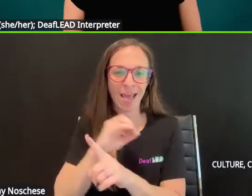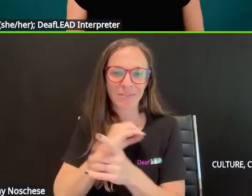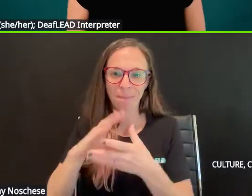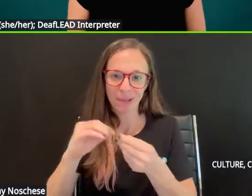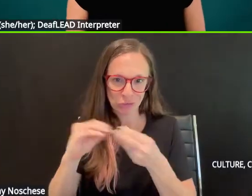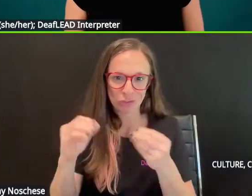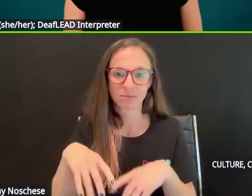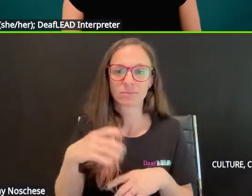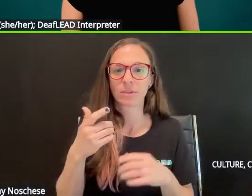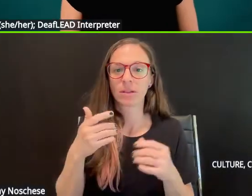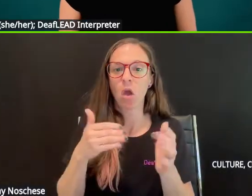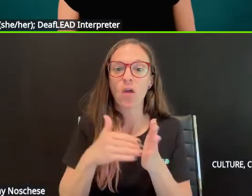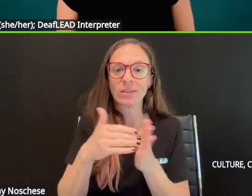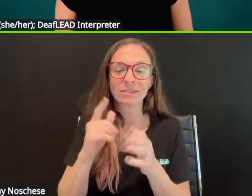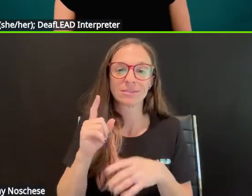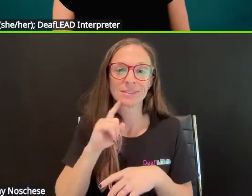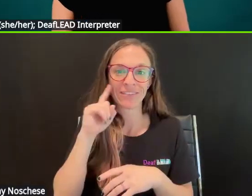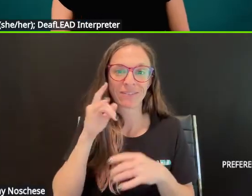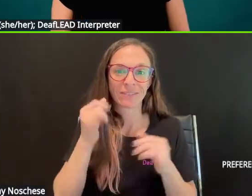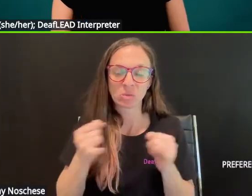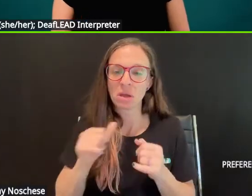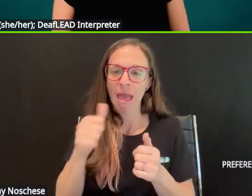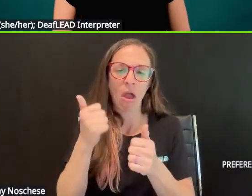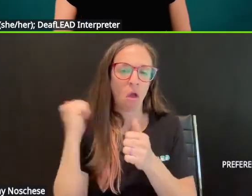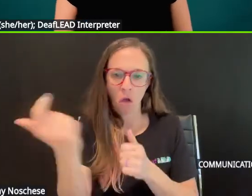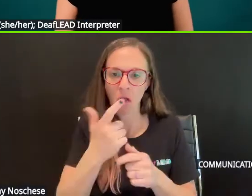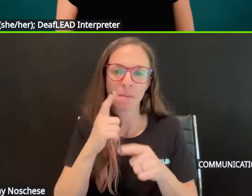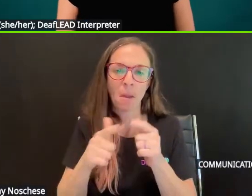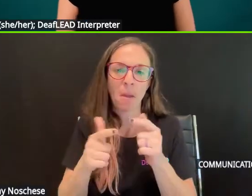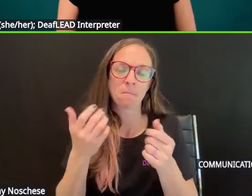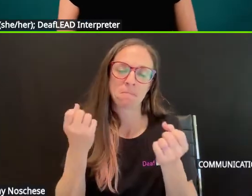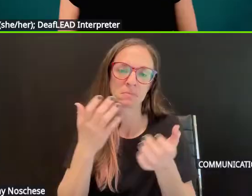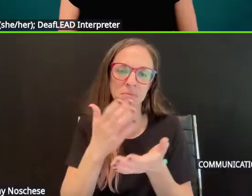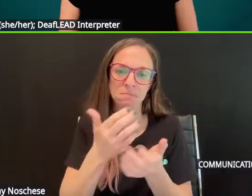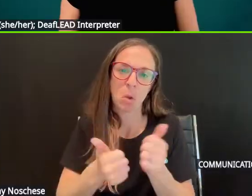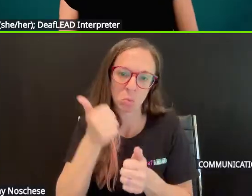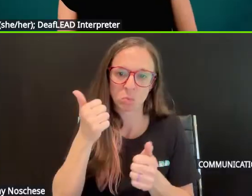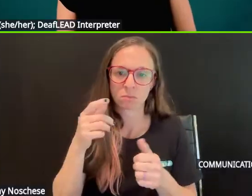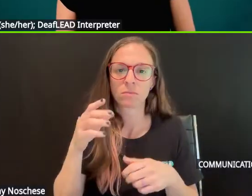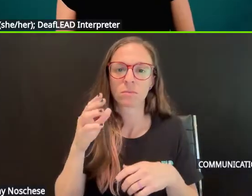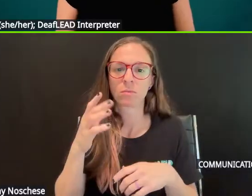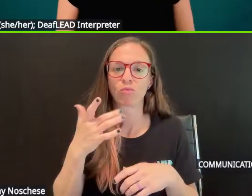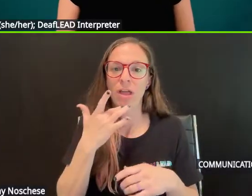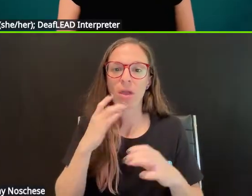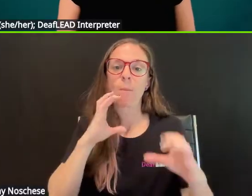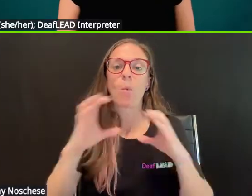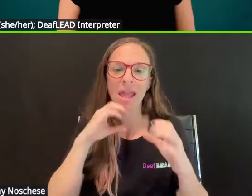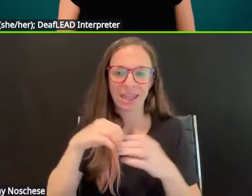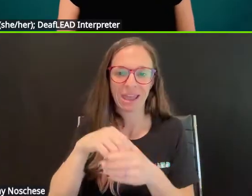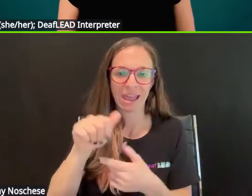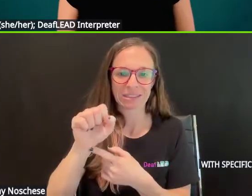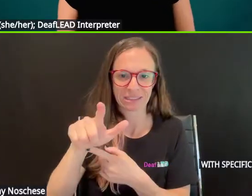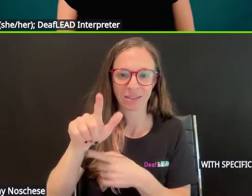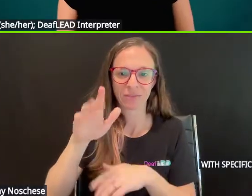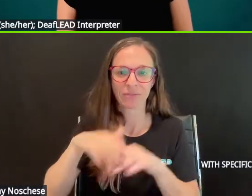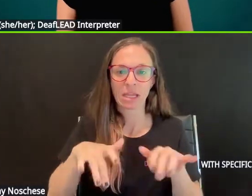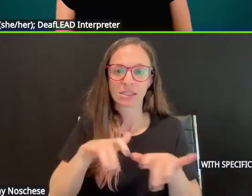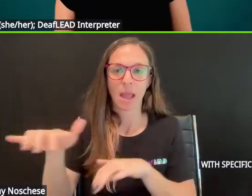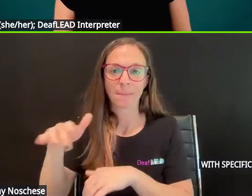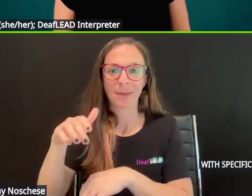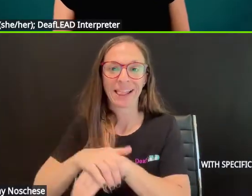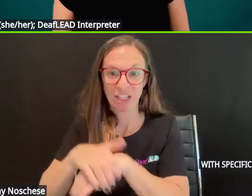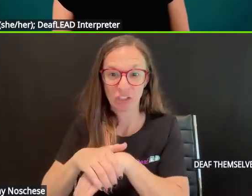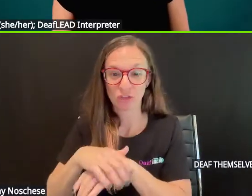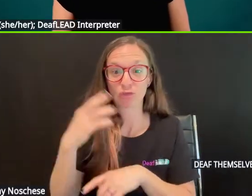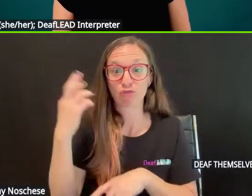being that they're deaf themselves, they understand that in the language. Deaf individuals, not all, but many deaf individuals do prefer